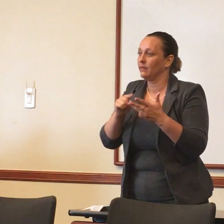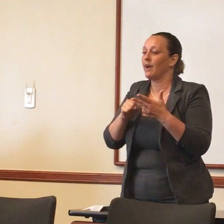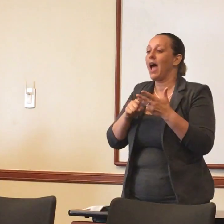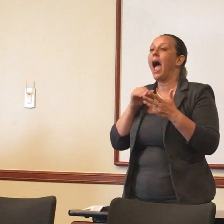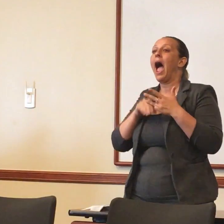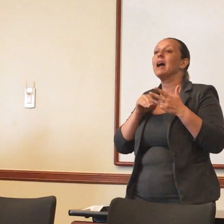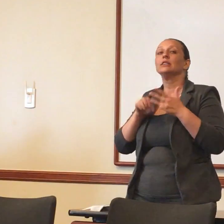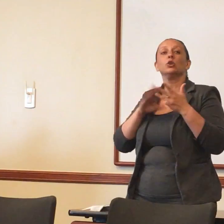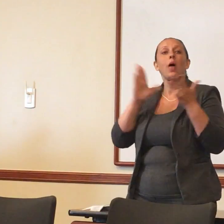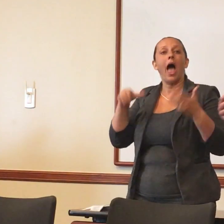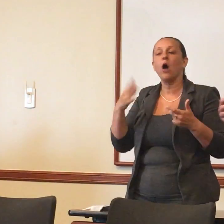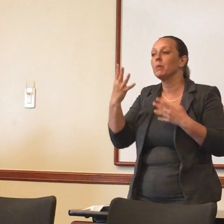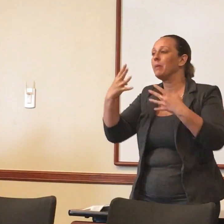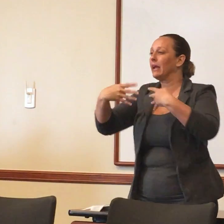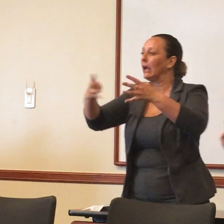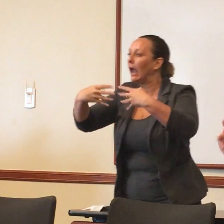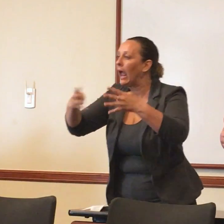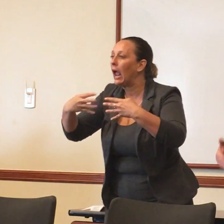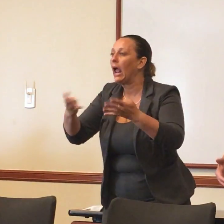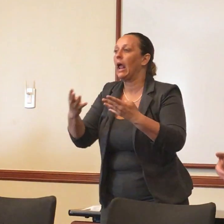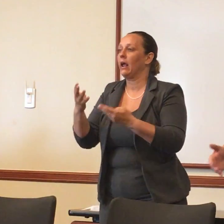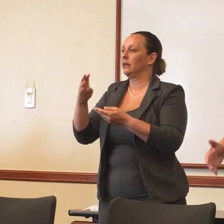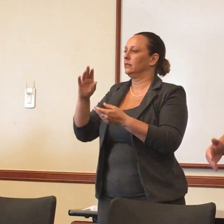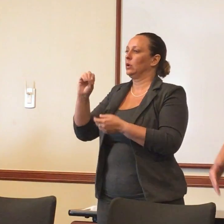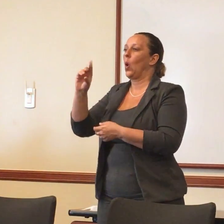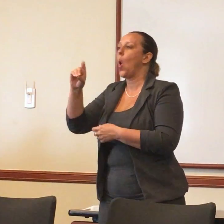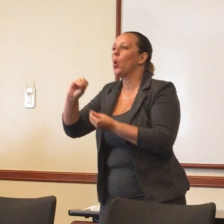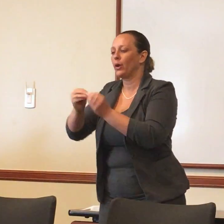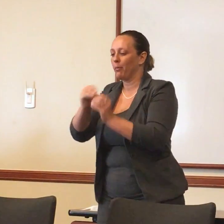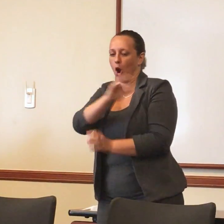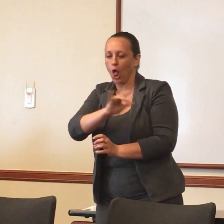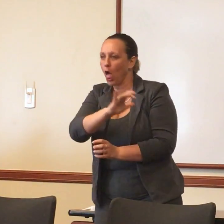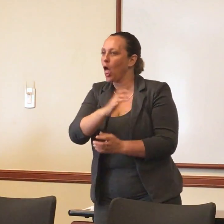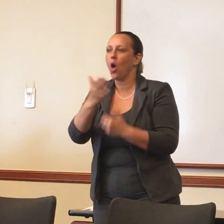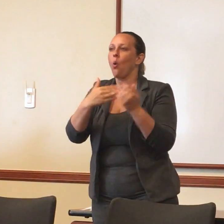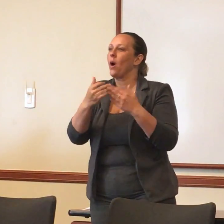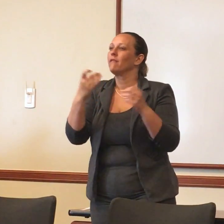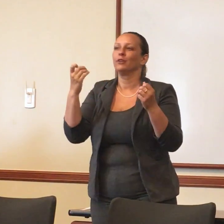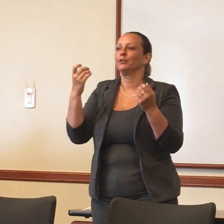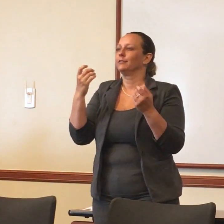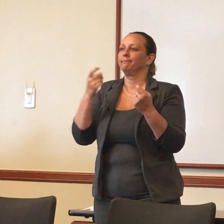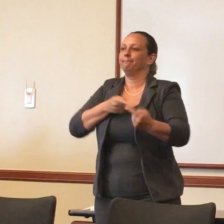know or policemen know any special instructions that they need while responding to the house.